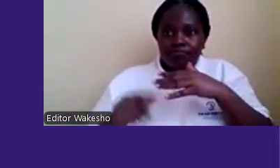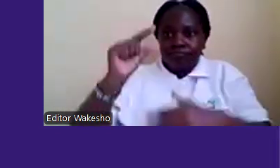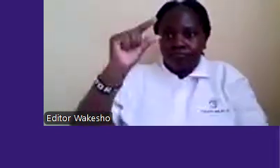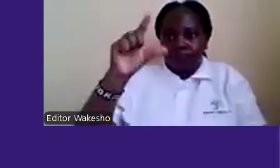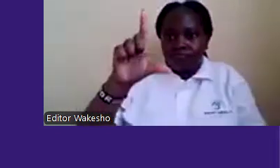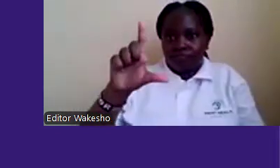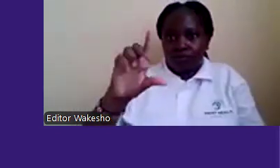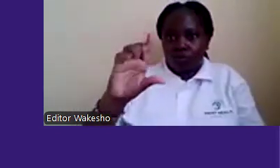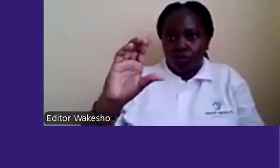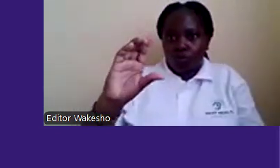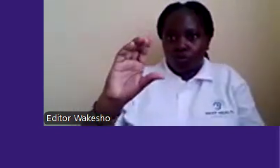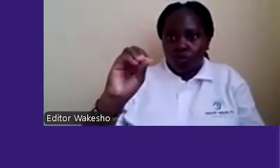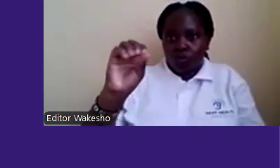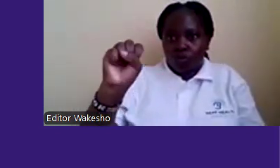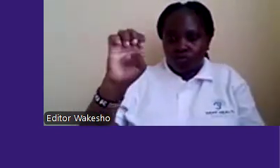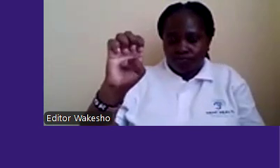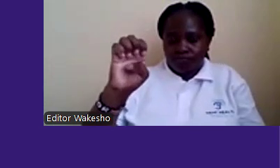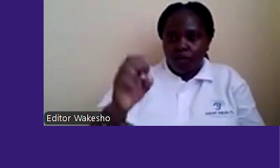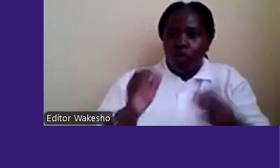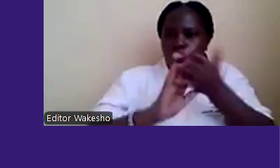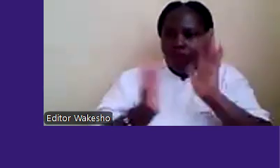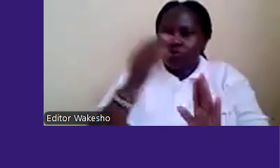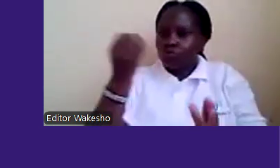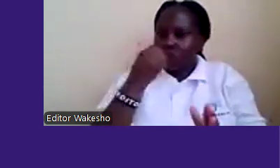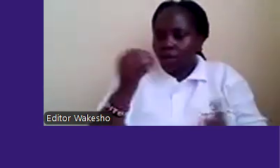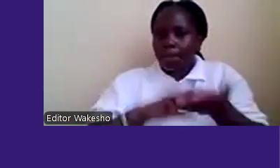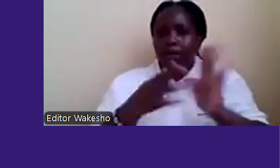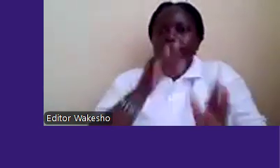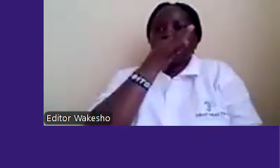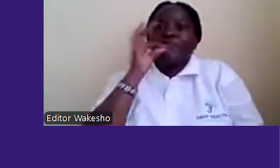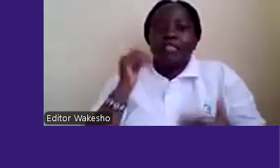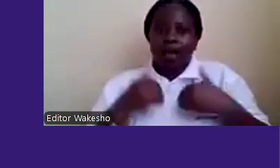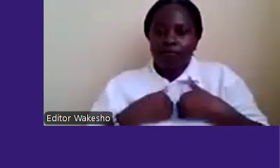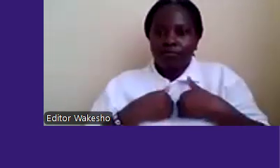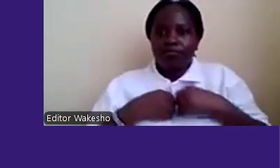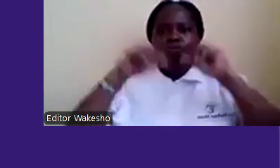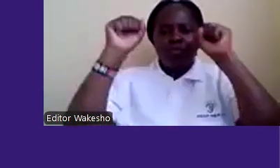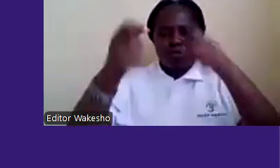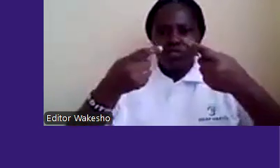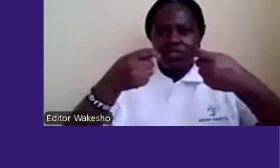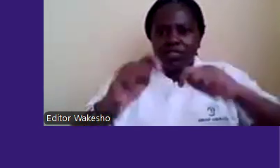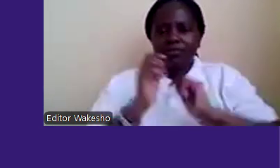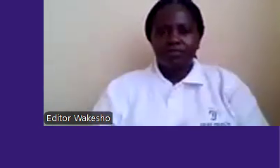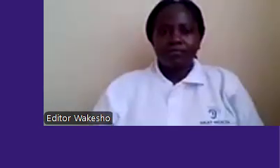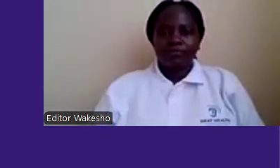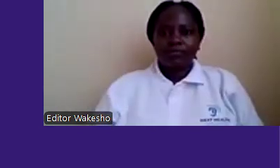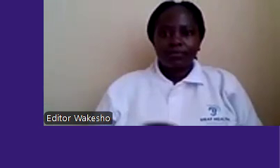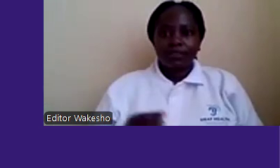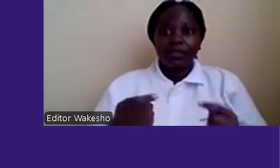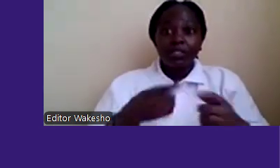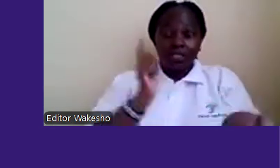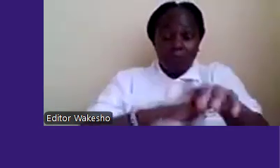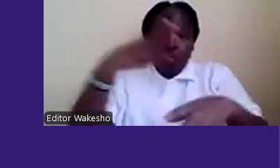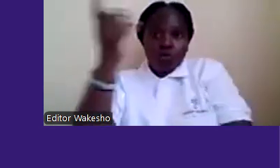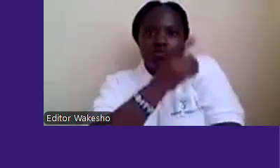you're not eating, you're fasting, right? So you are told to not eat for about